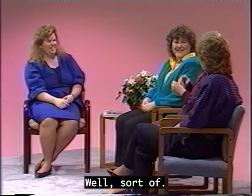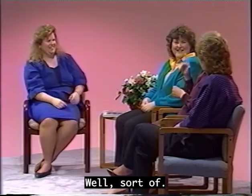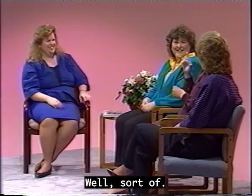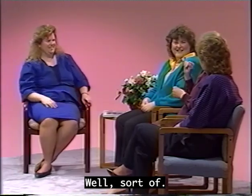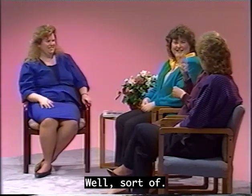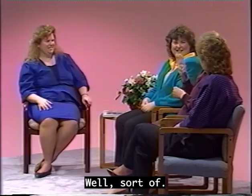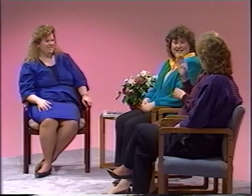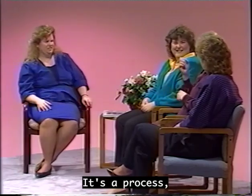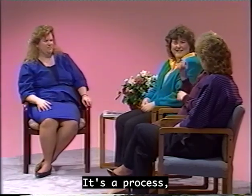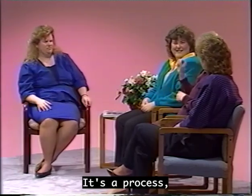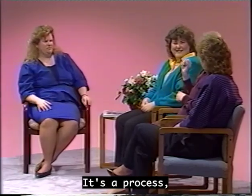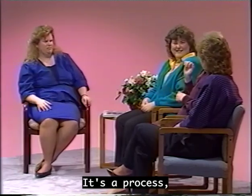the process.